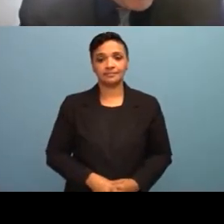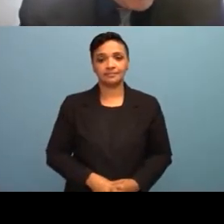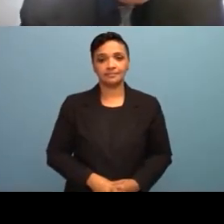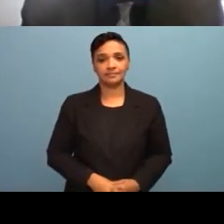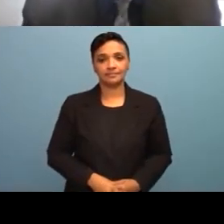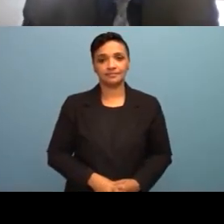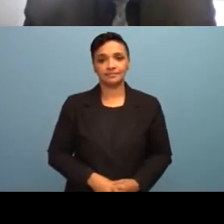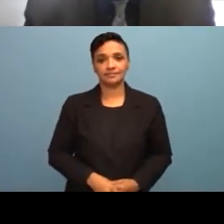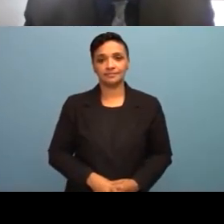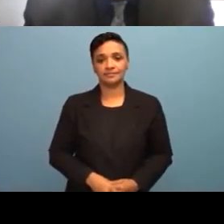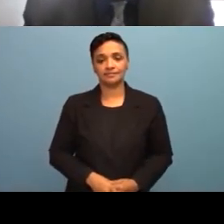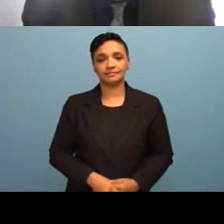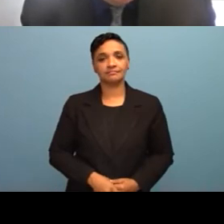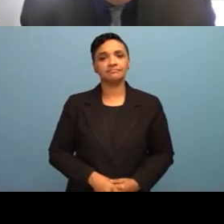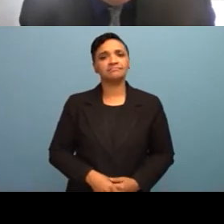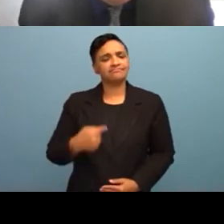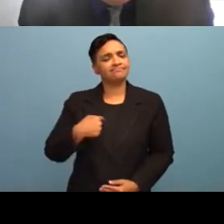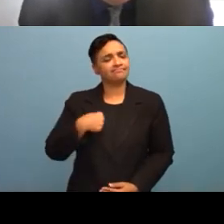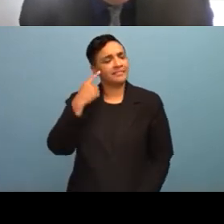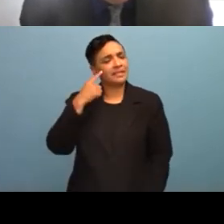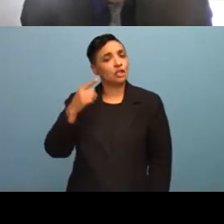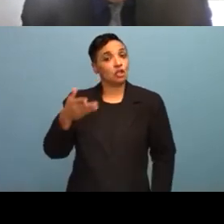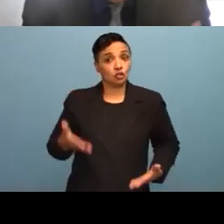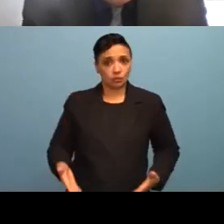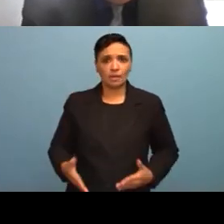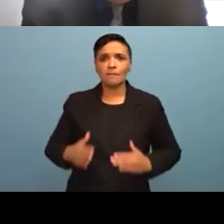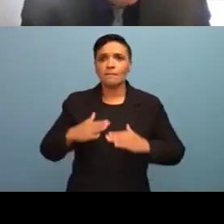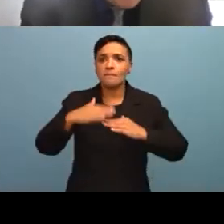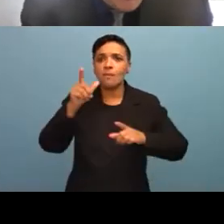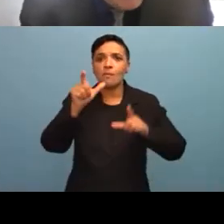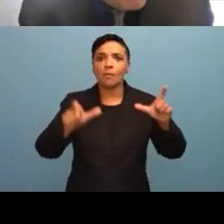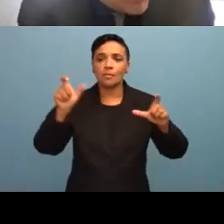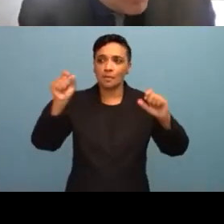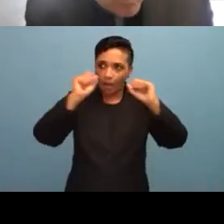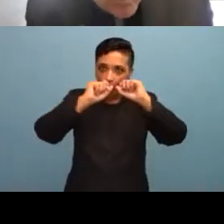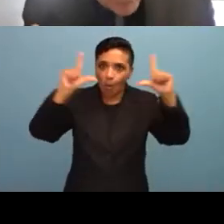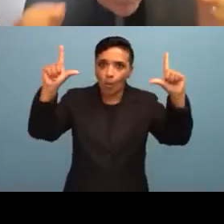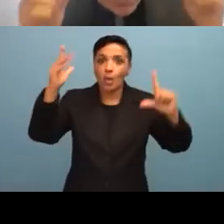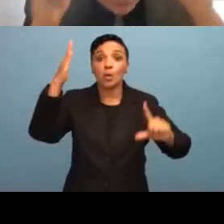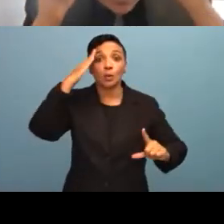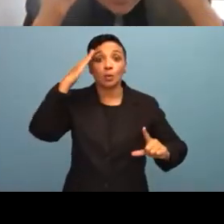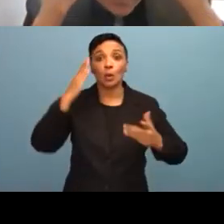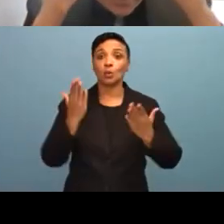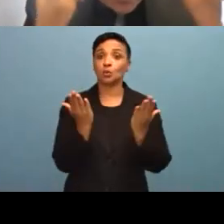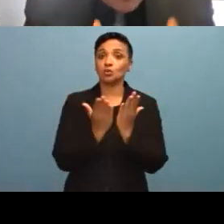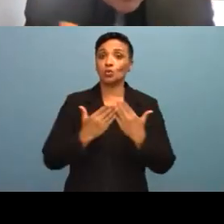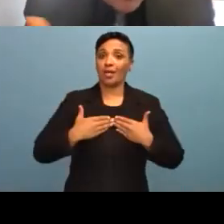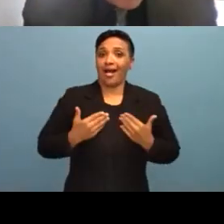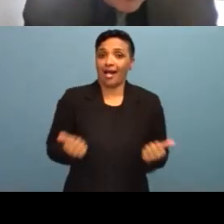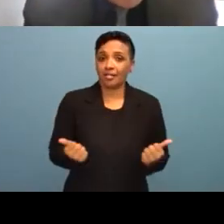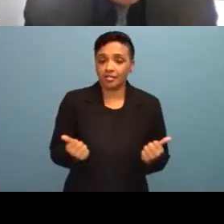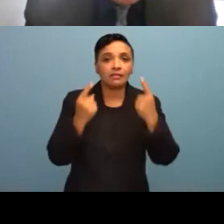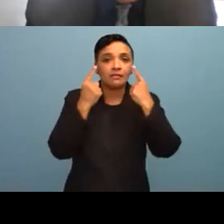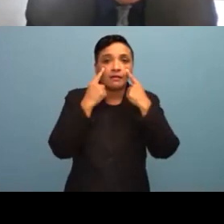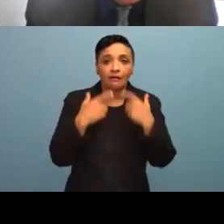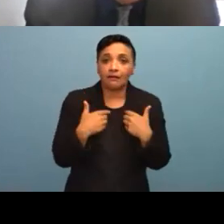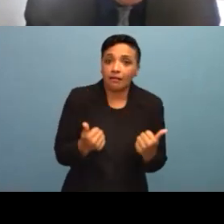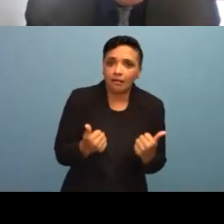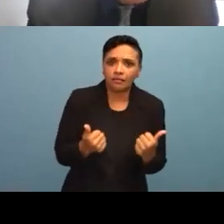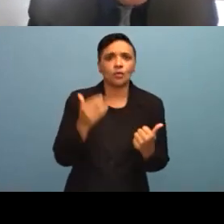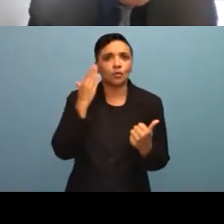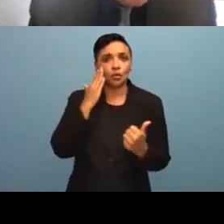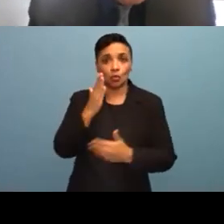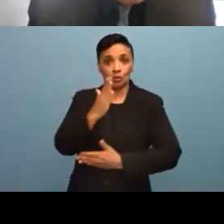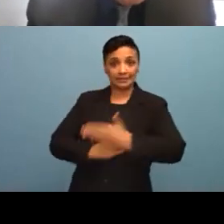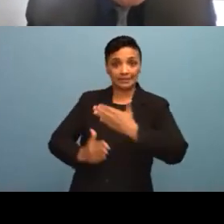I think there is much more awareness today that school eye health, and more broadly, I mean, enabling children with disabilities to